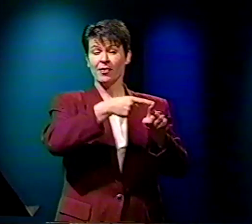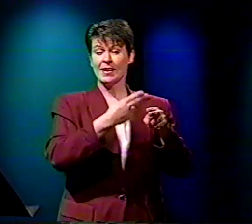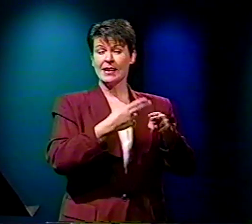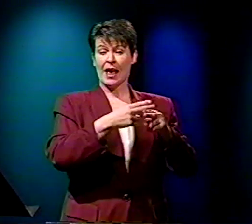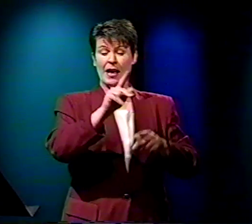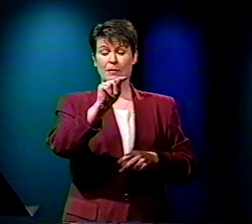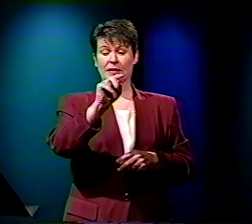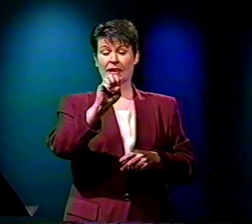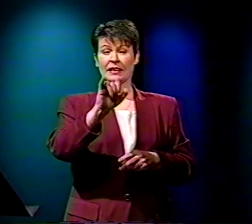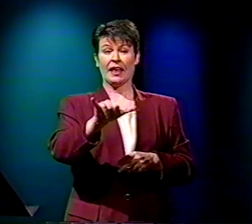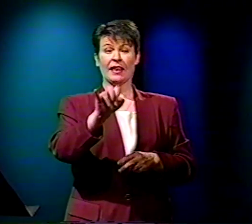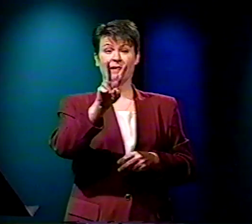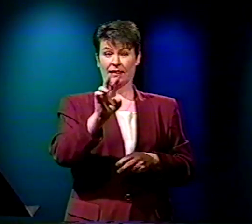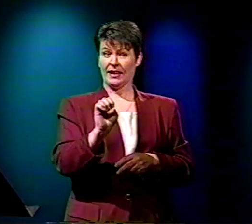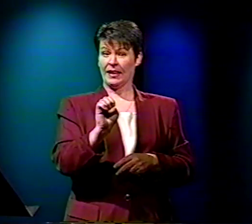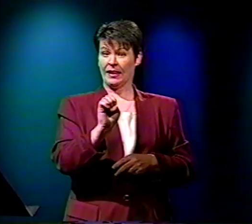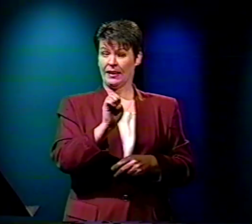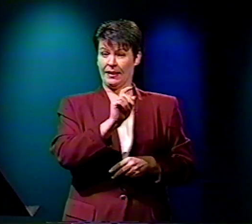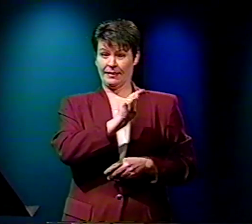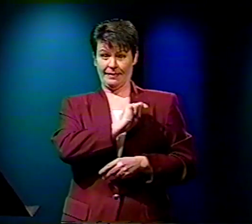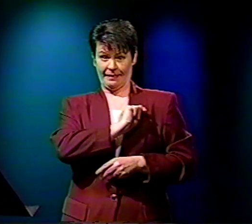You have a story where there's a father, and his name is Tevye,